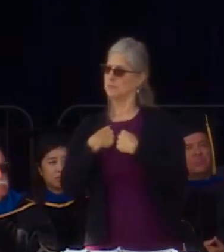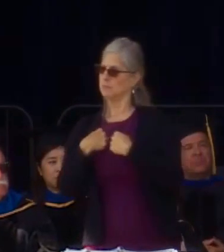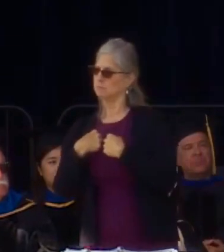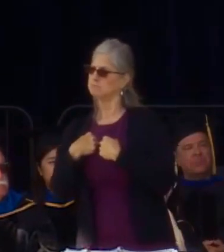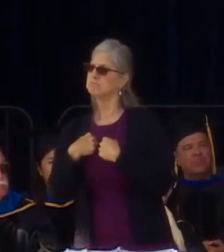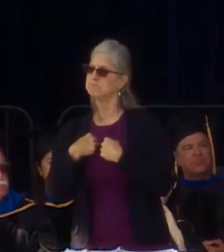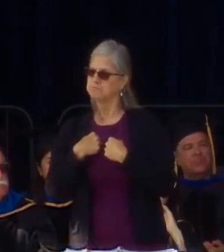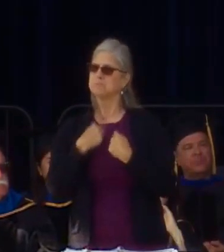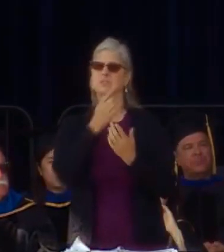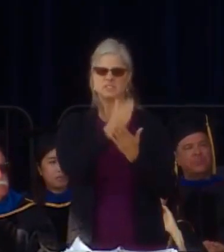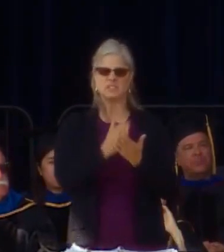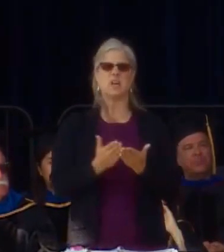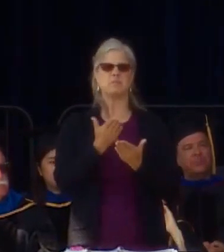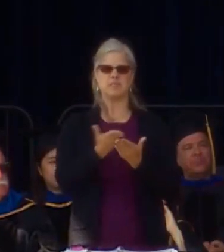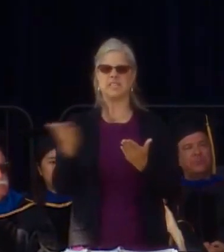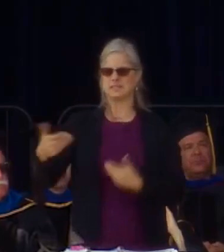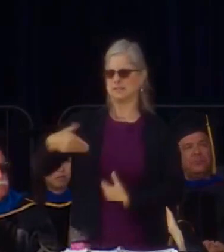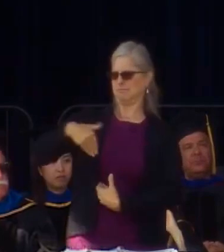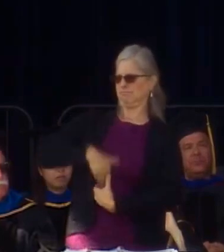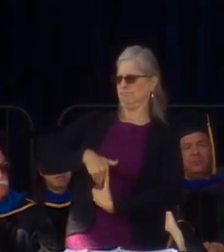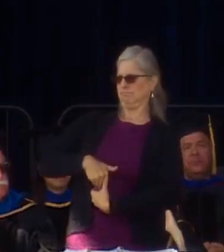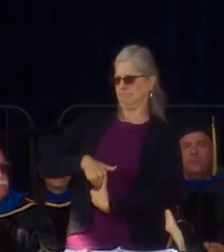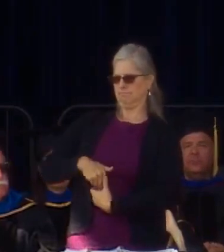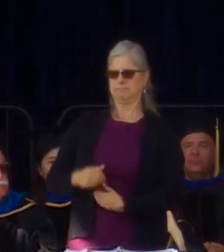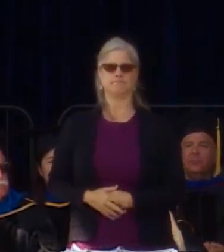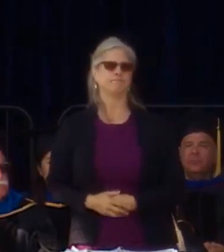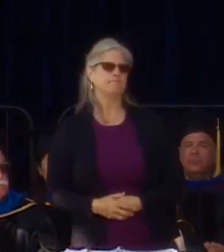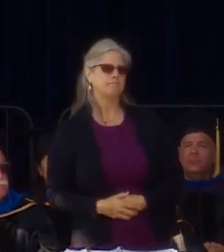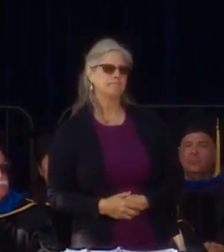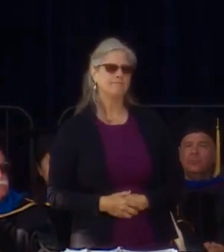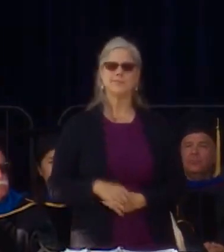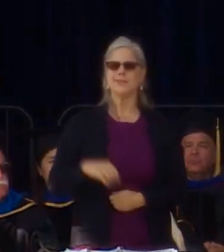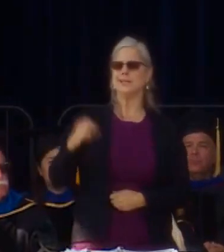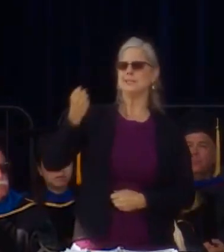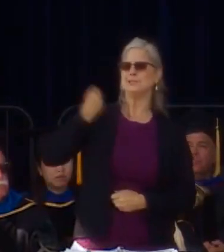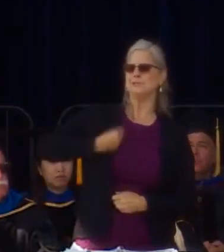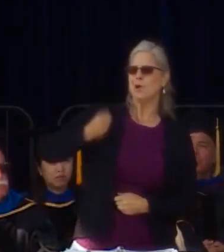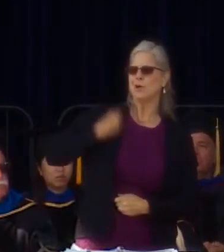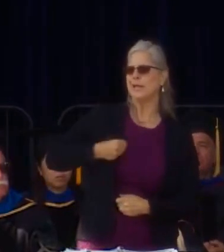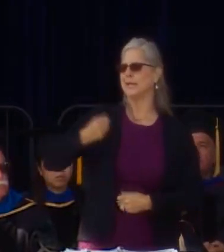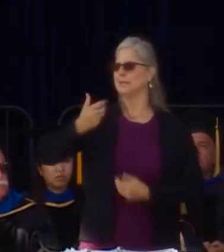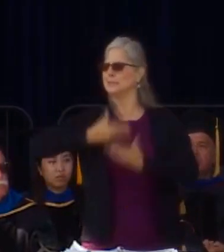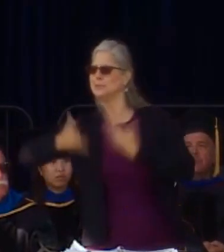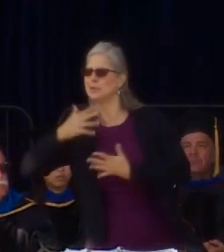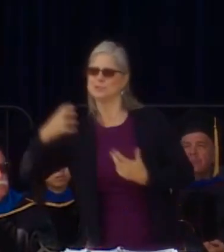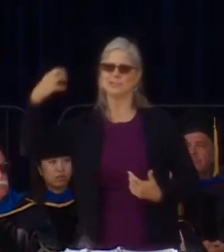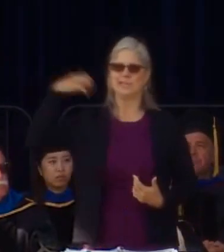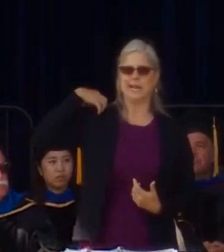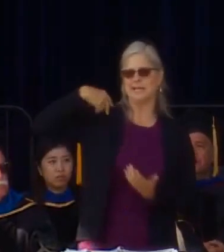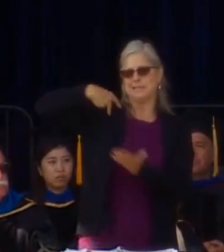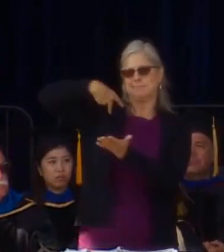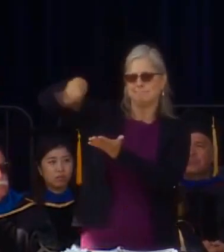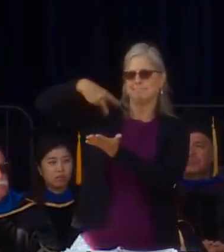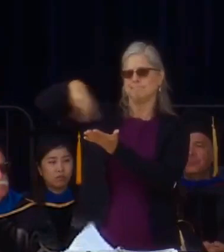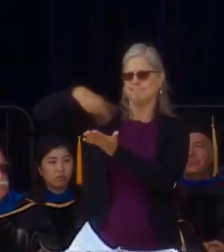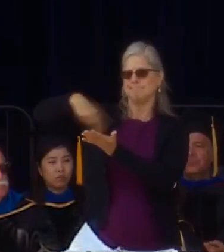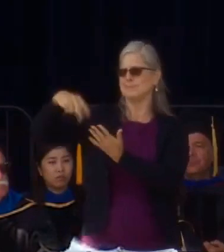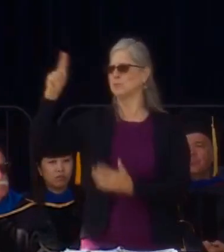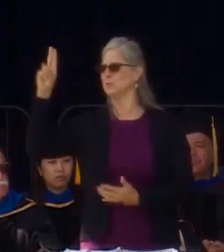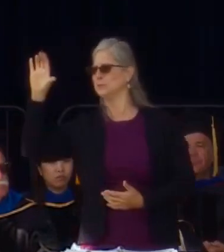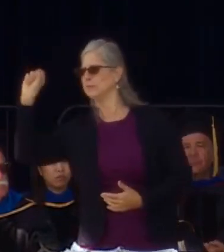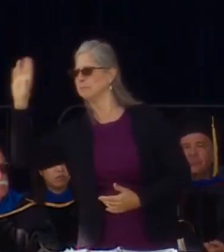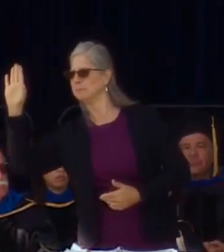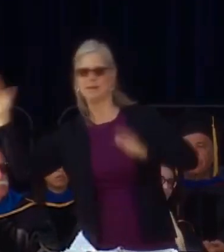some things are intrinsic. I'm that sorority social chair, dancer at UCSB